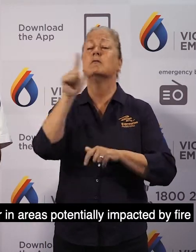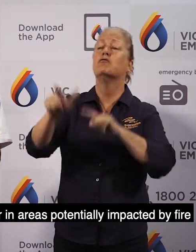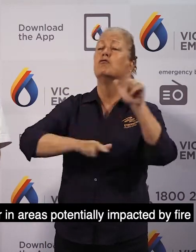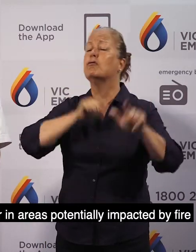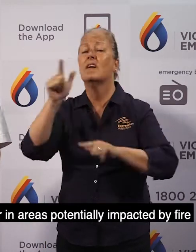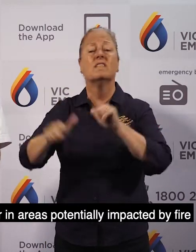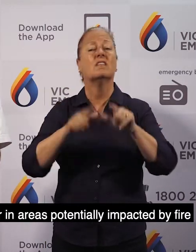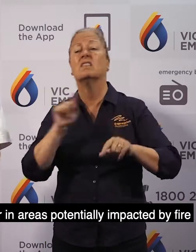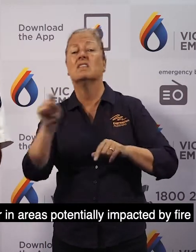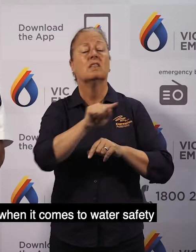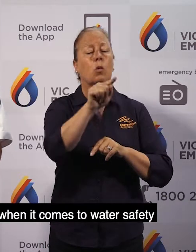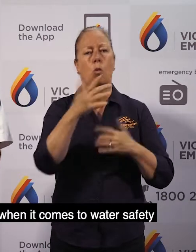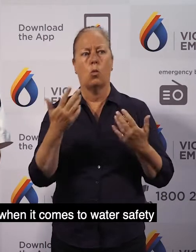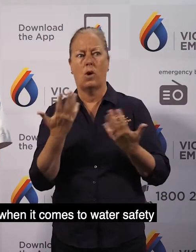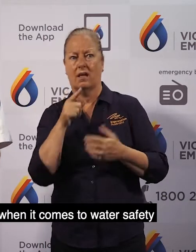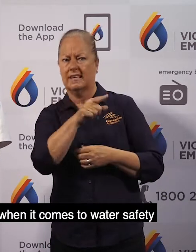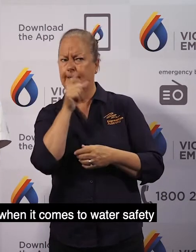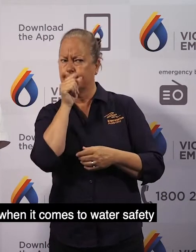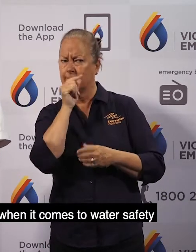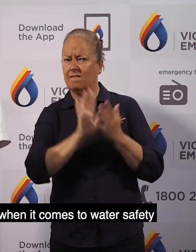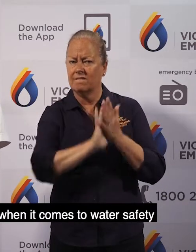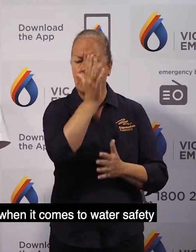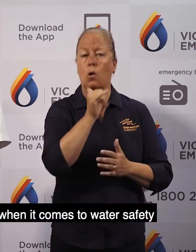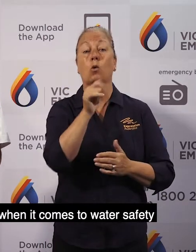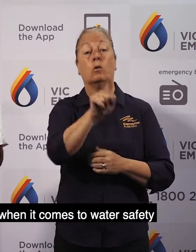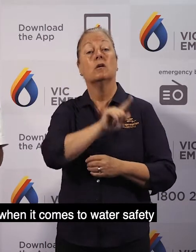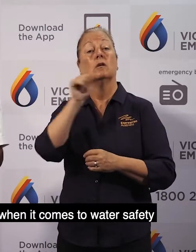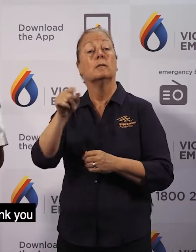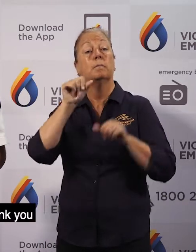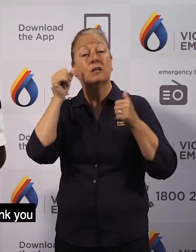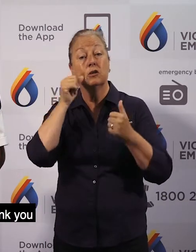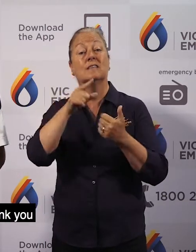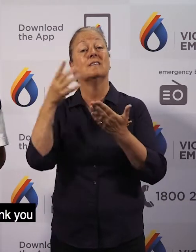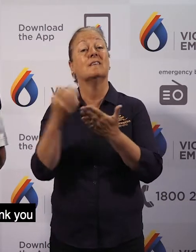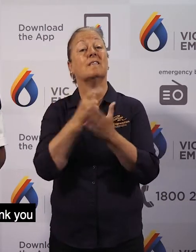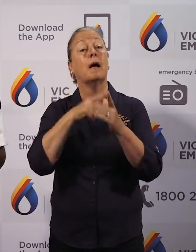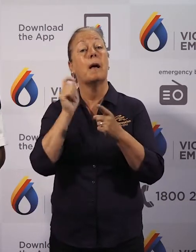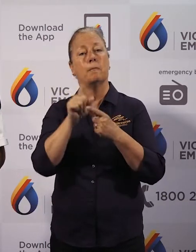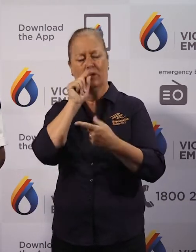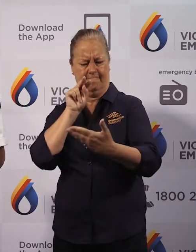potentially impacted by fire, or using the Beach Safe app when it comes to water safety. Thank you.